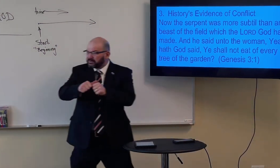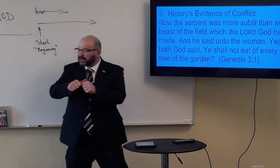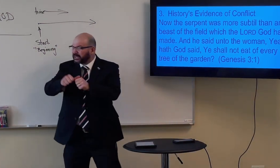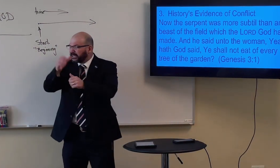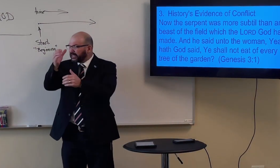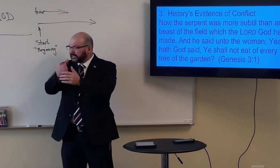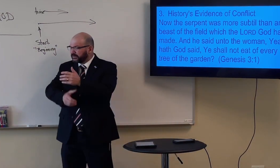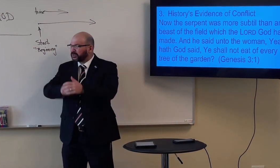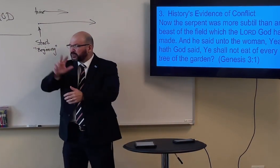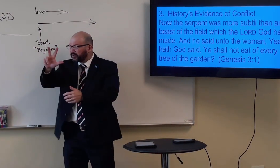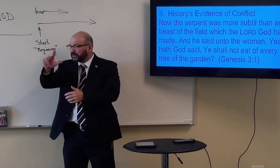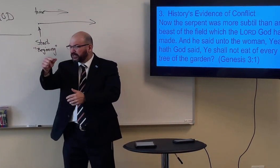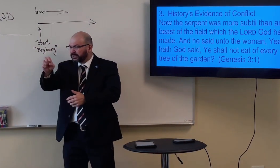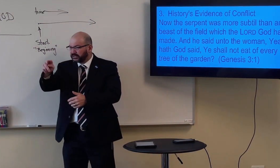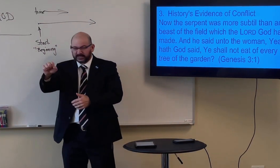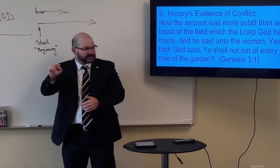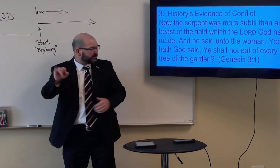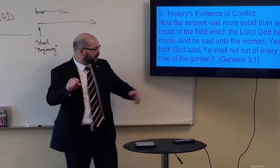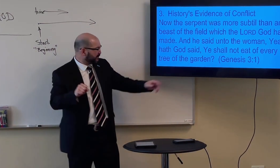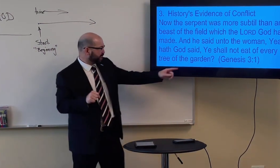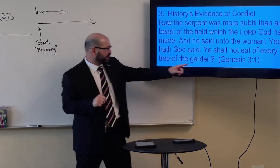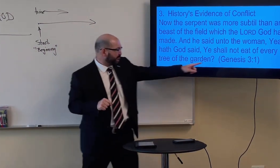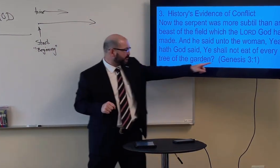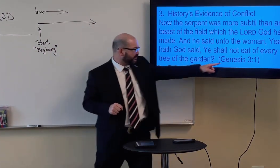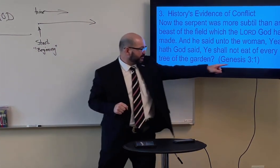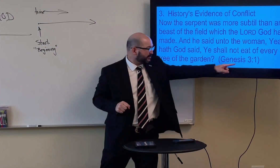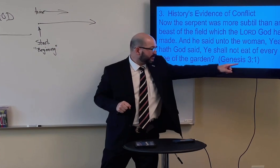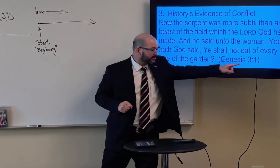Okay, remember chapter 3 of Genesis?